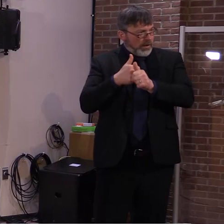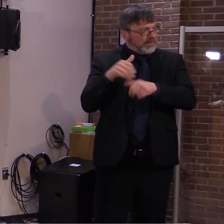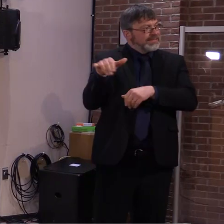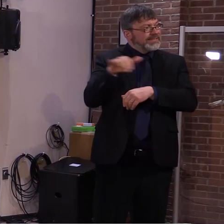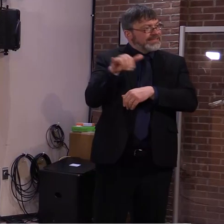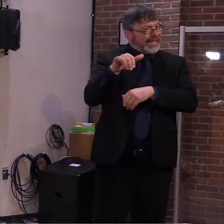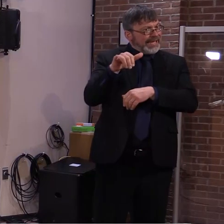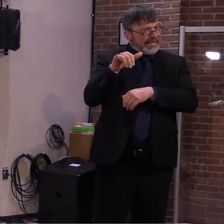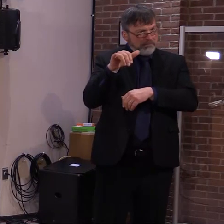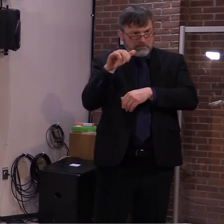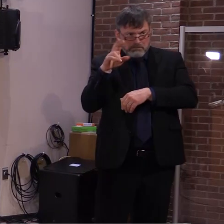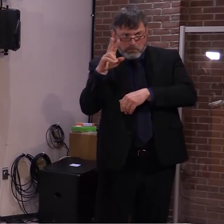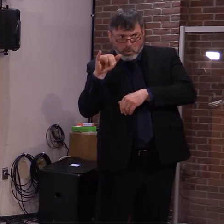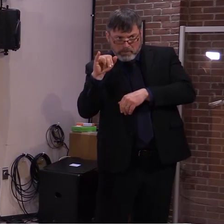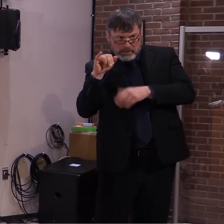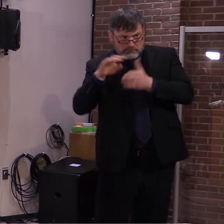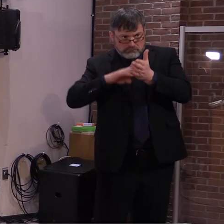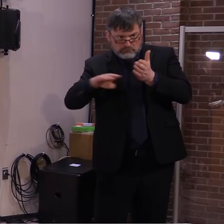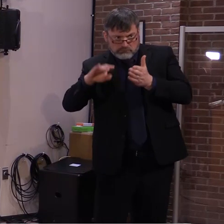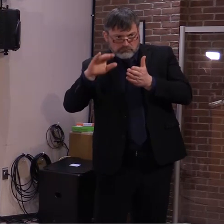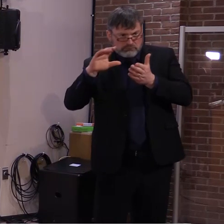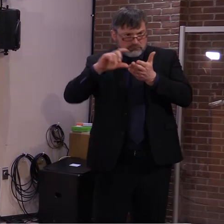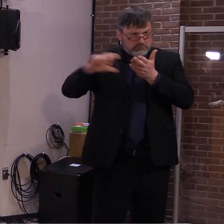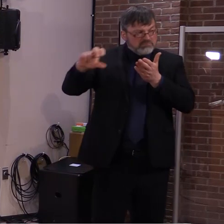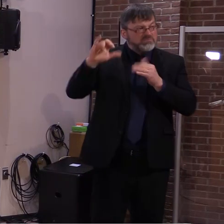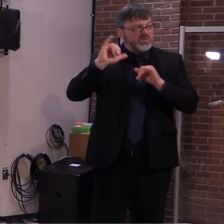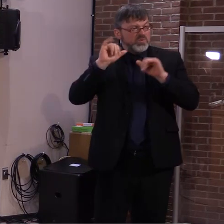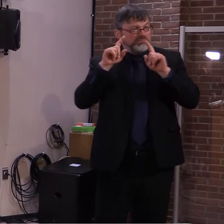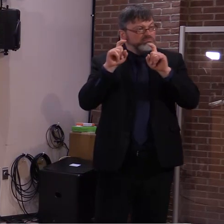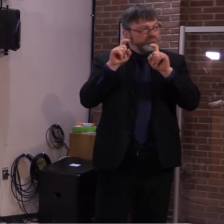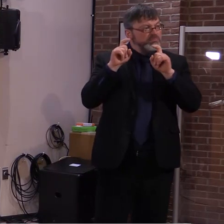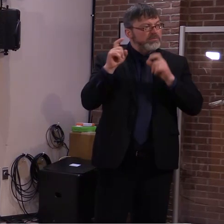I'm sorry, Governor, I didn't hear the question very well.